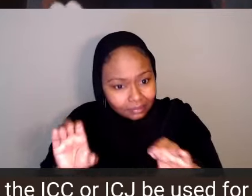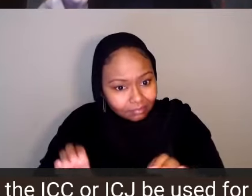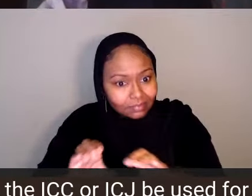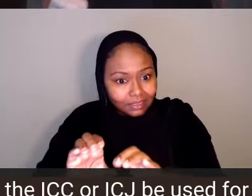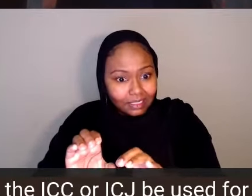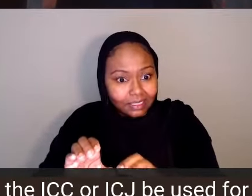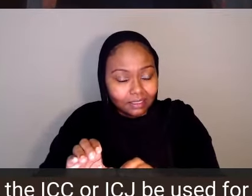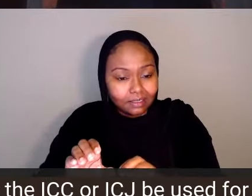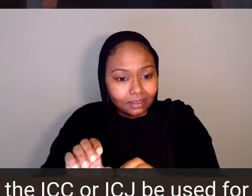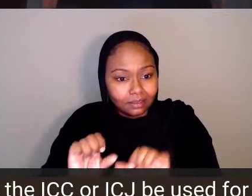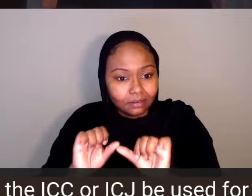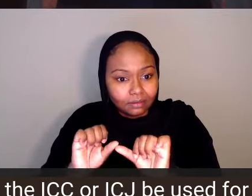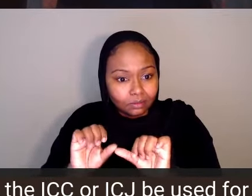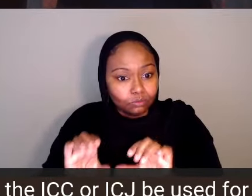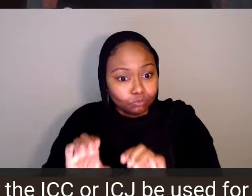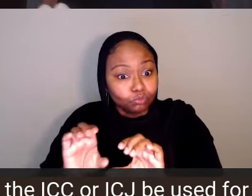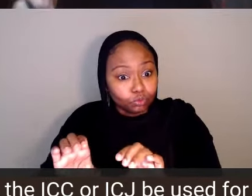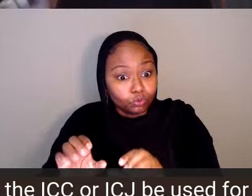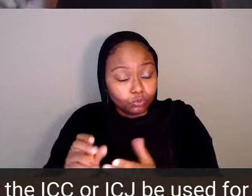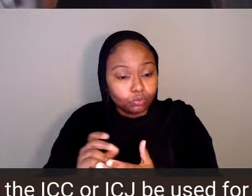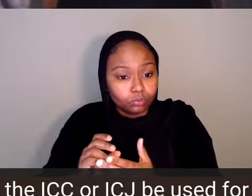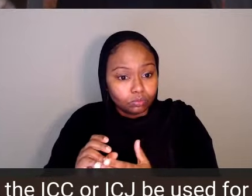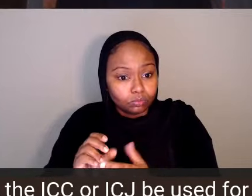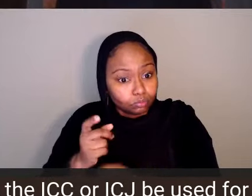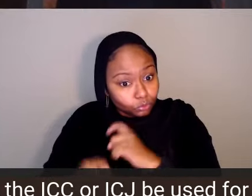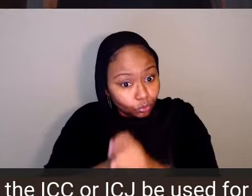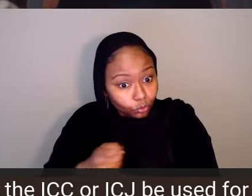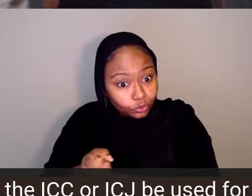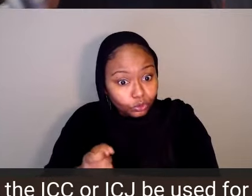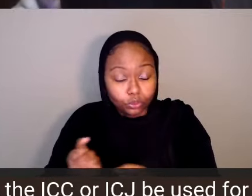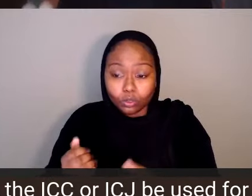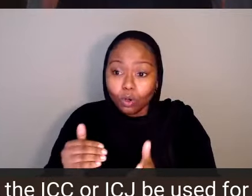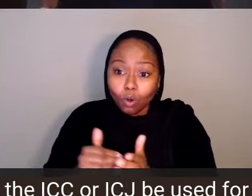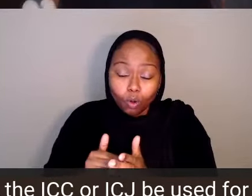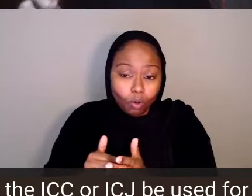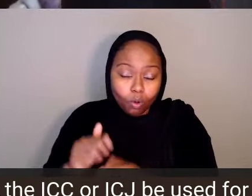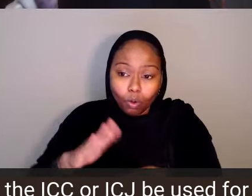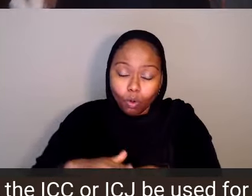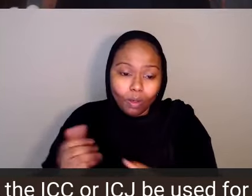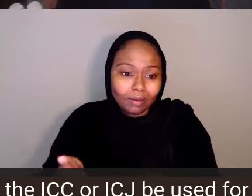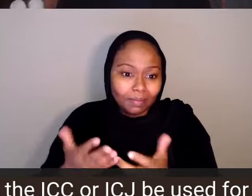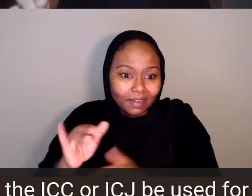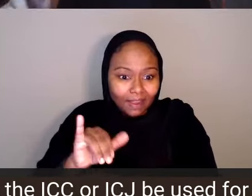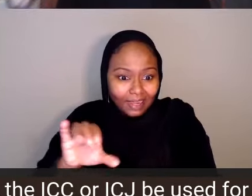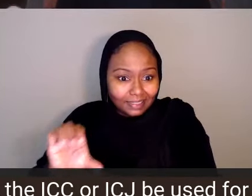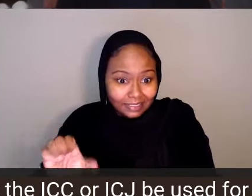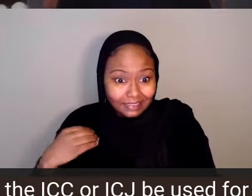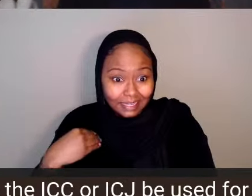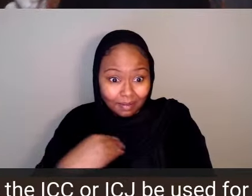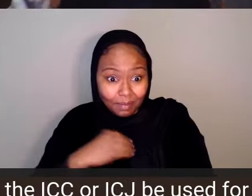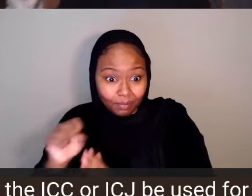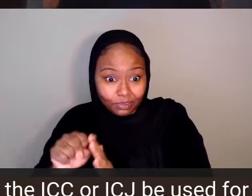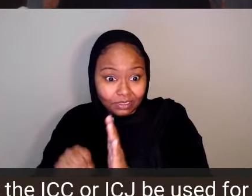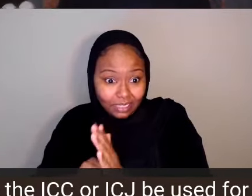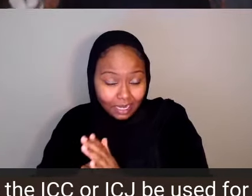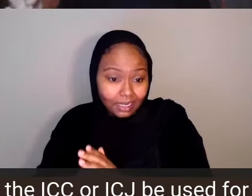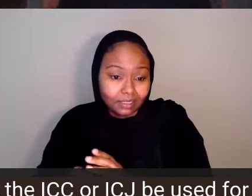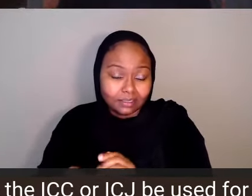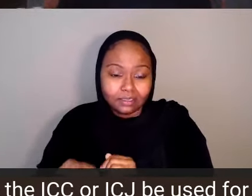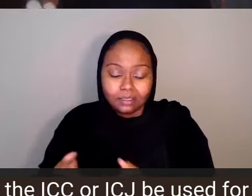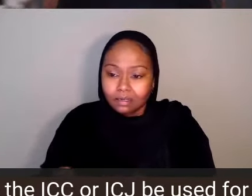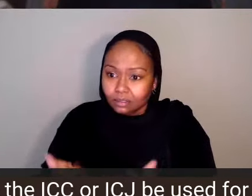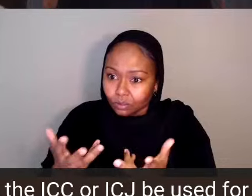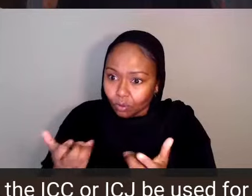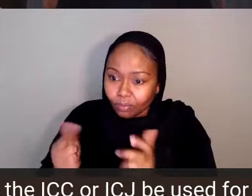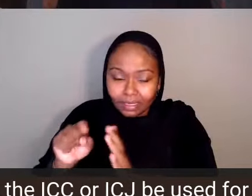on the territory of many ICC member states. So whether it was Afghanistan or Poland, Lithuania, Romania, Jordan,